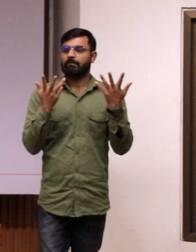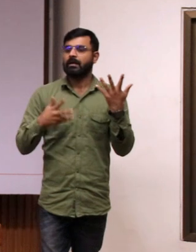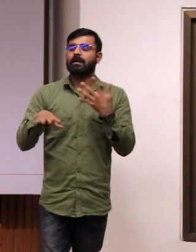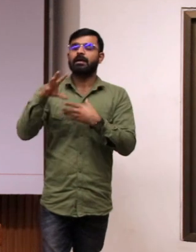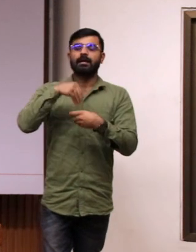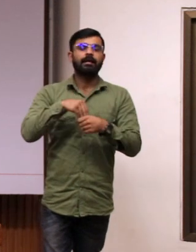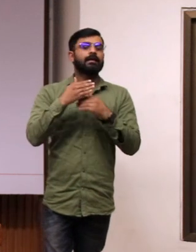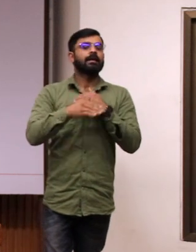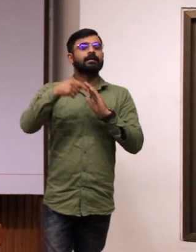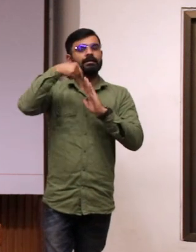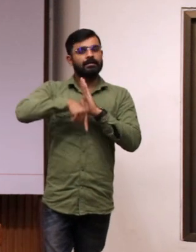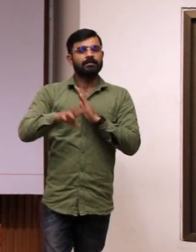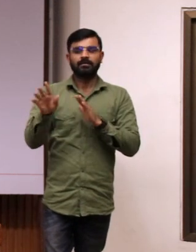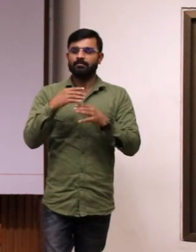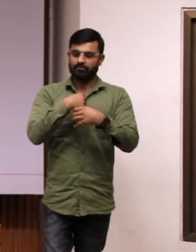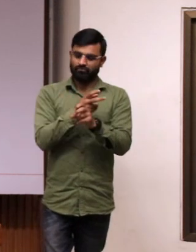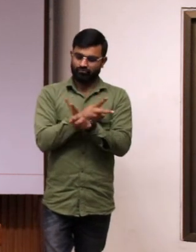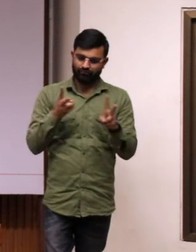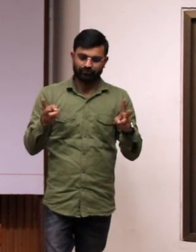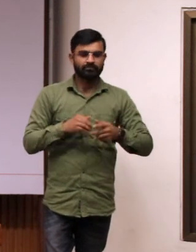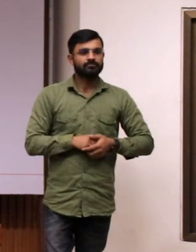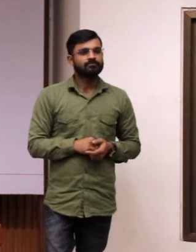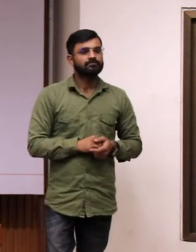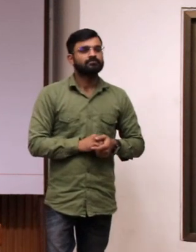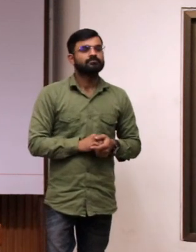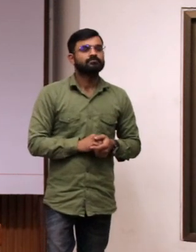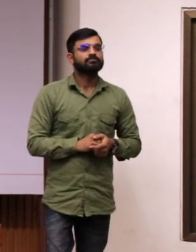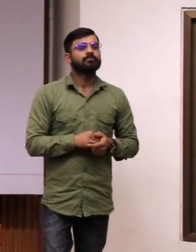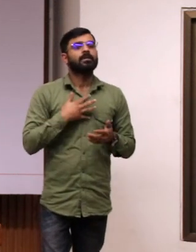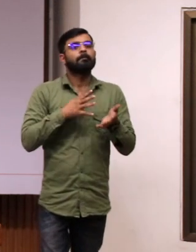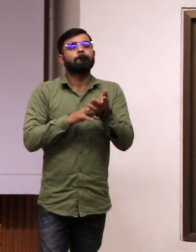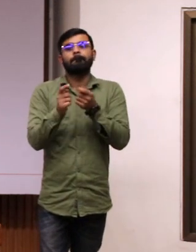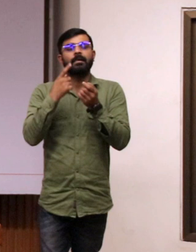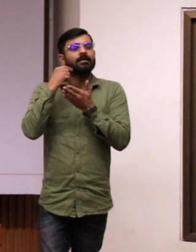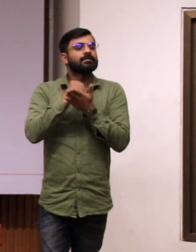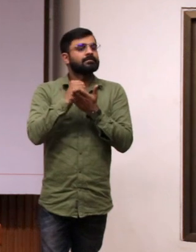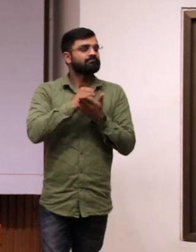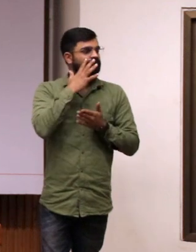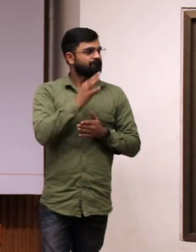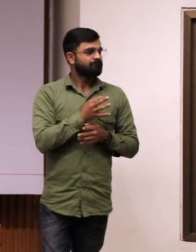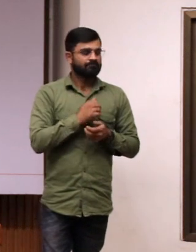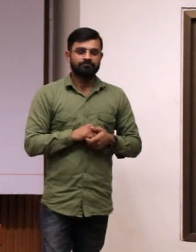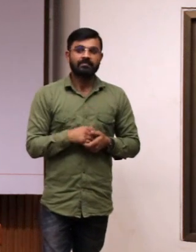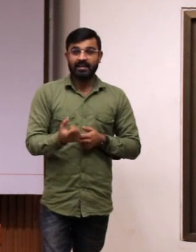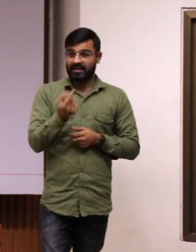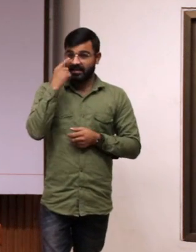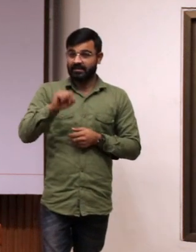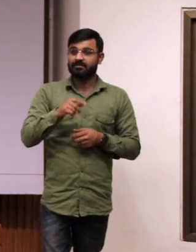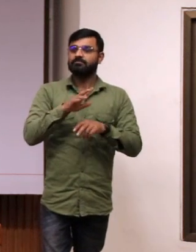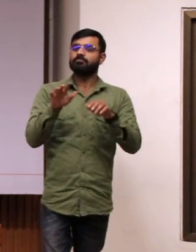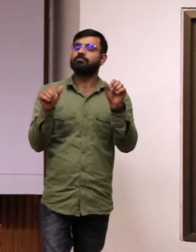is going inside the grassland and killing those grassland. And our management practice become very important to understand